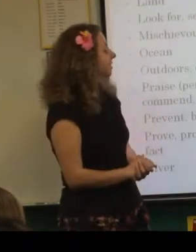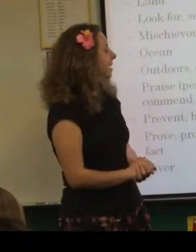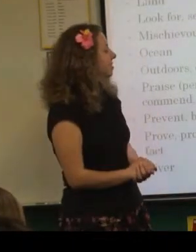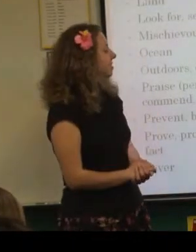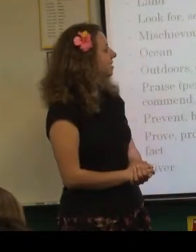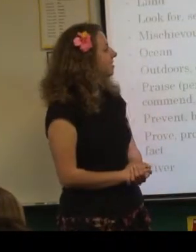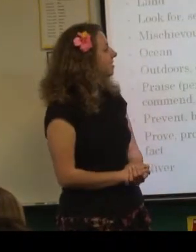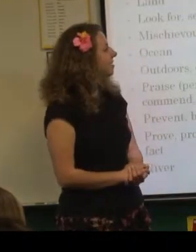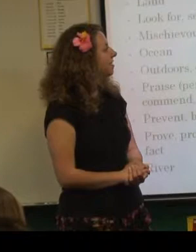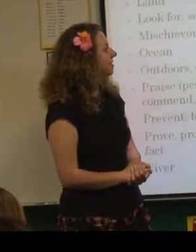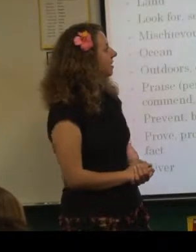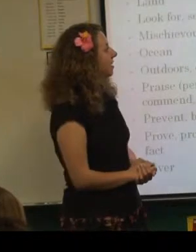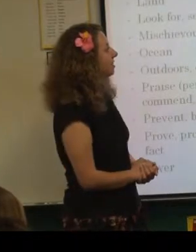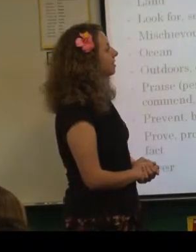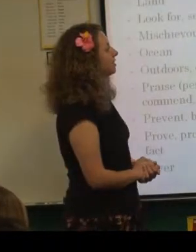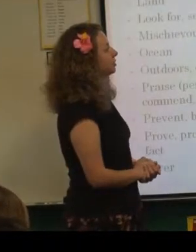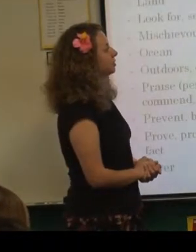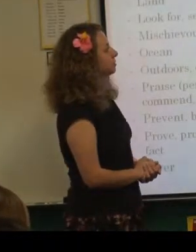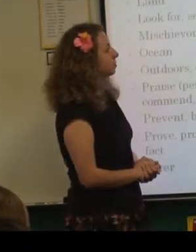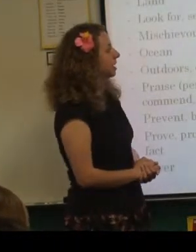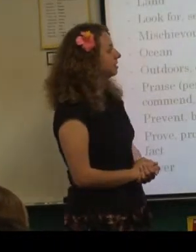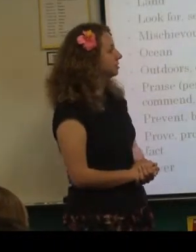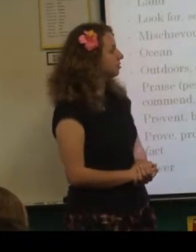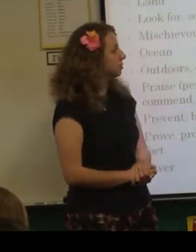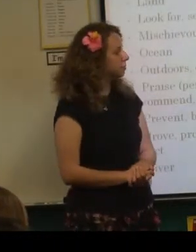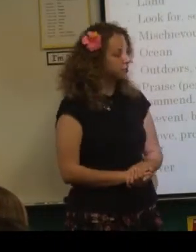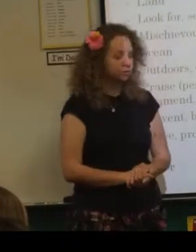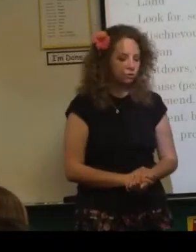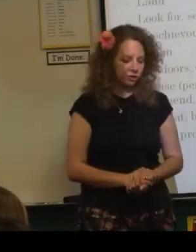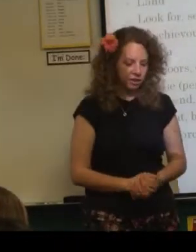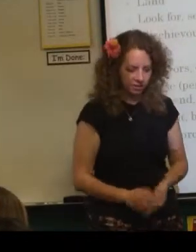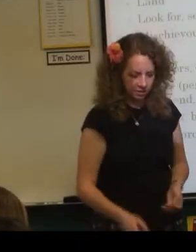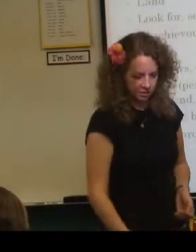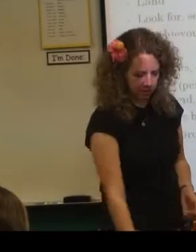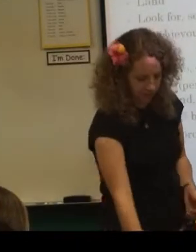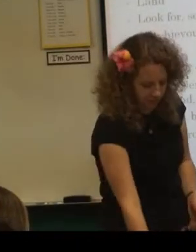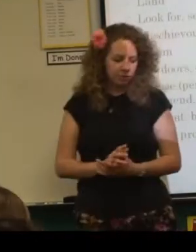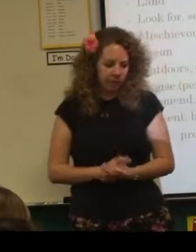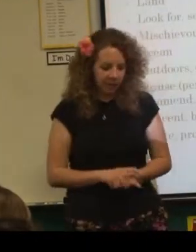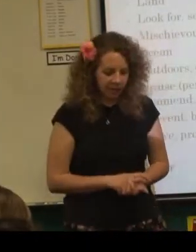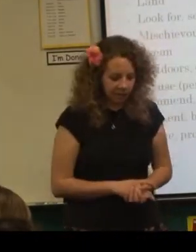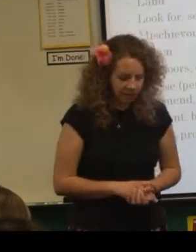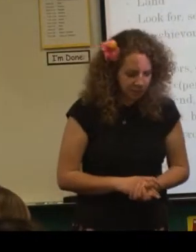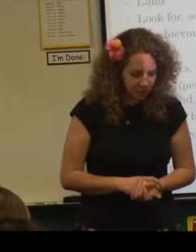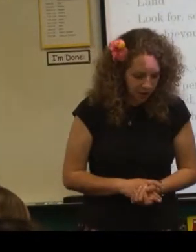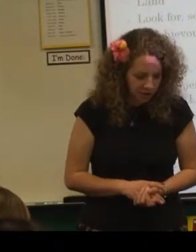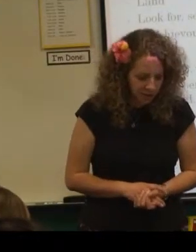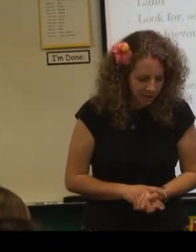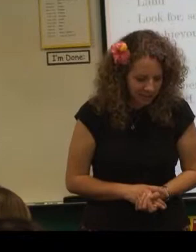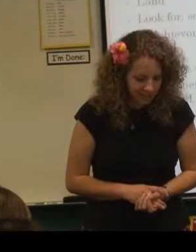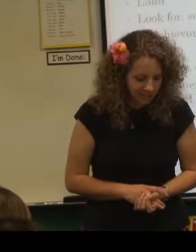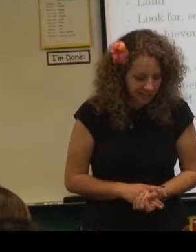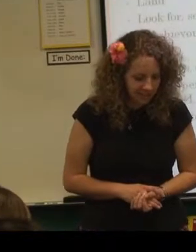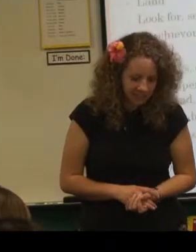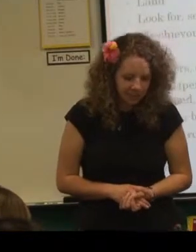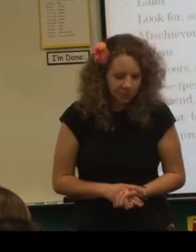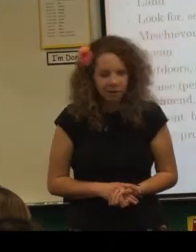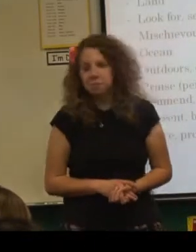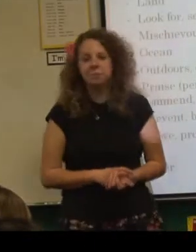if. And then suppress or restrain. Okay, I left this one on there because I've seen this one, but